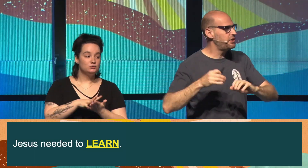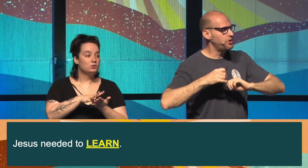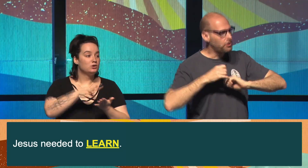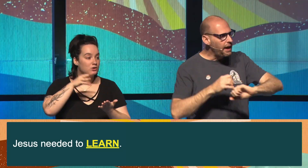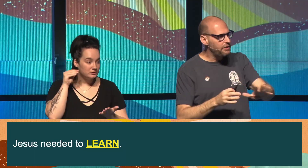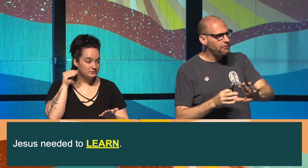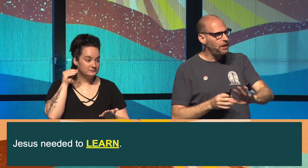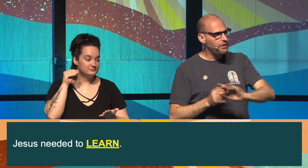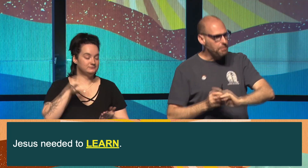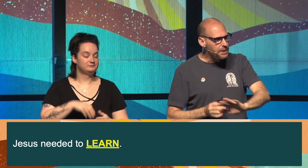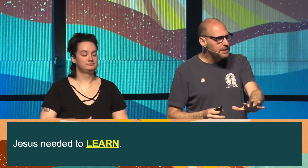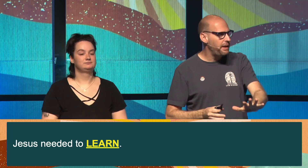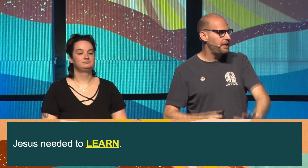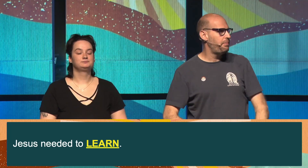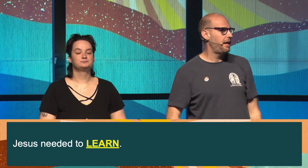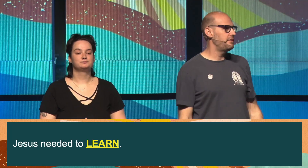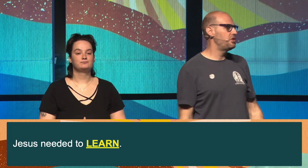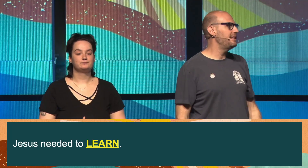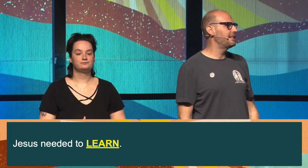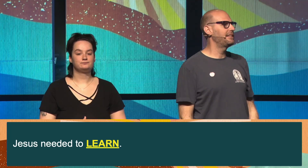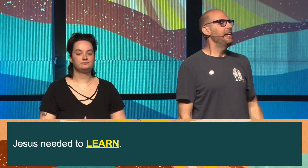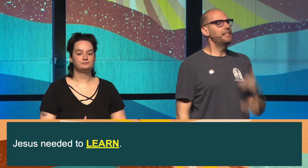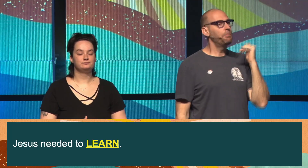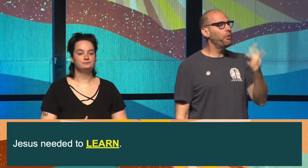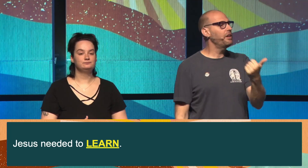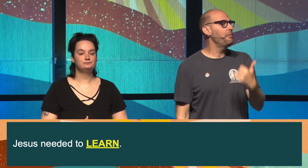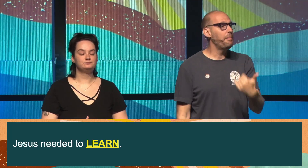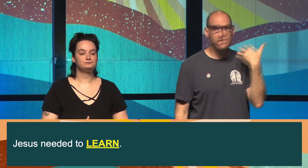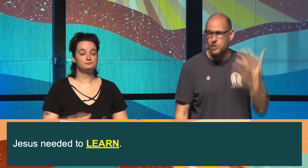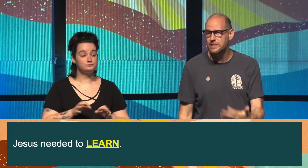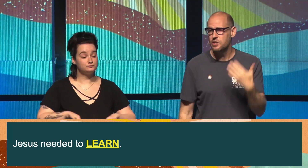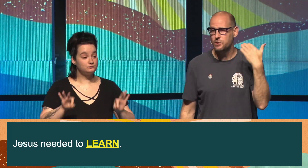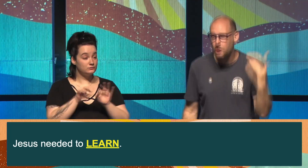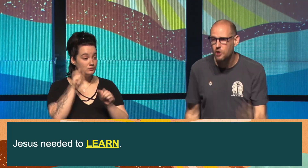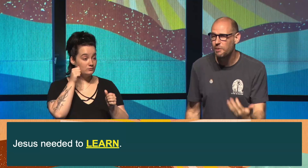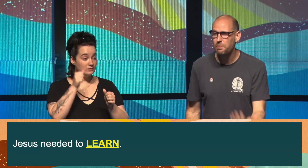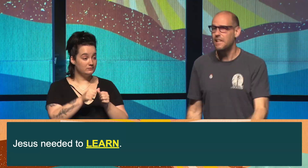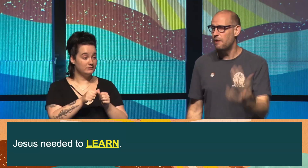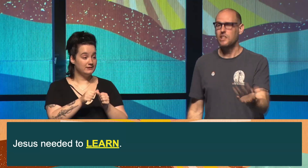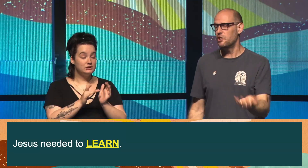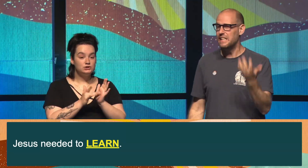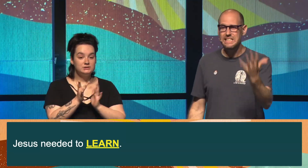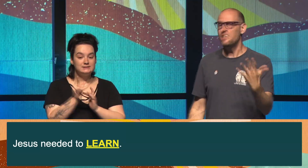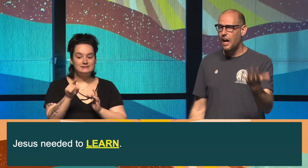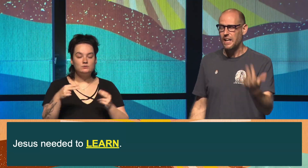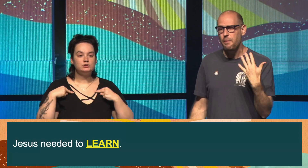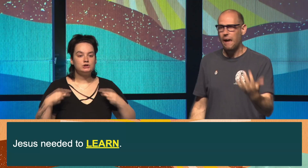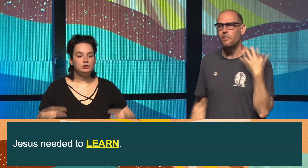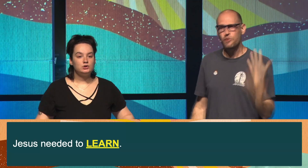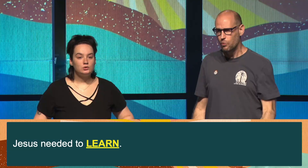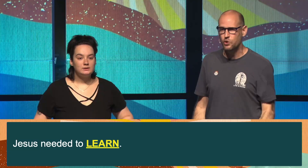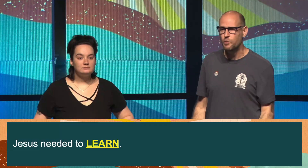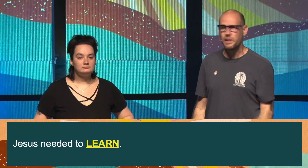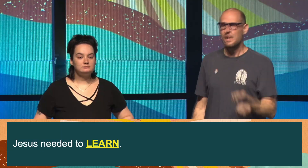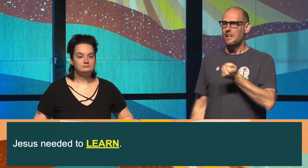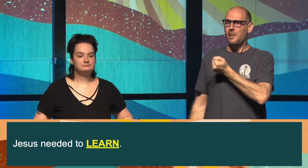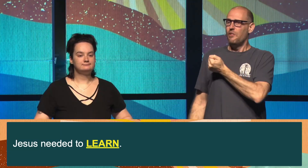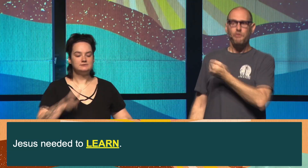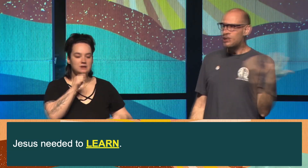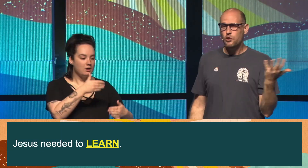many of us who are trying to follow the peacemaking path of Jesus, it's important to remember that Jesus was a human being who had to learn. He did not come out of the